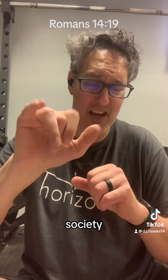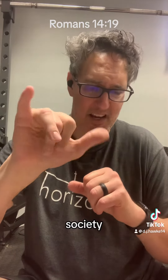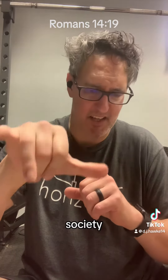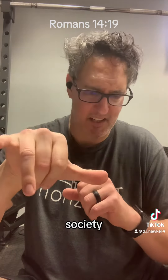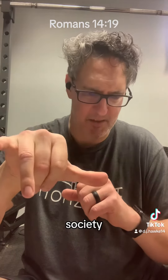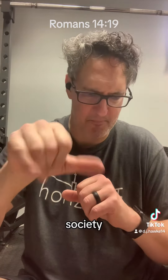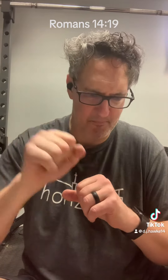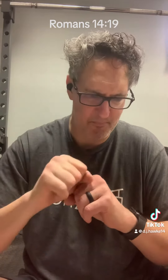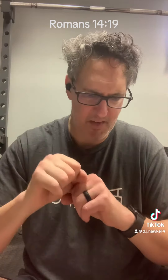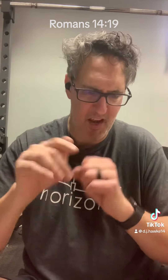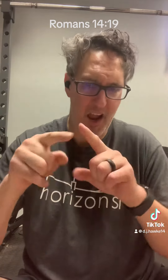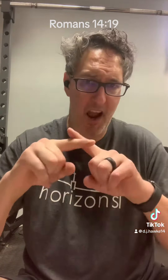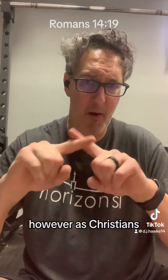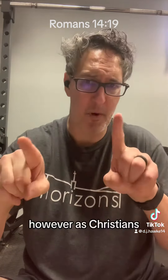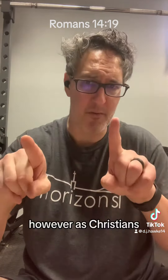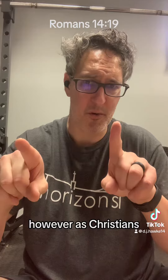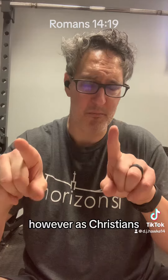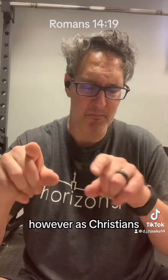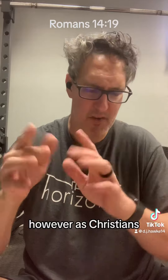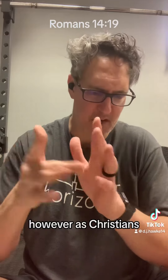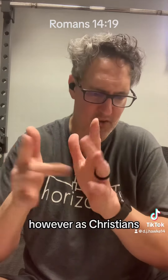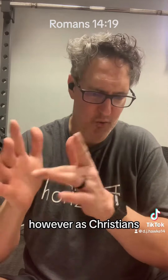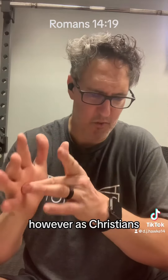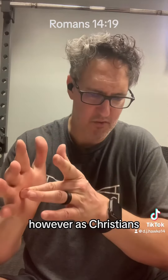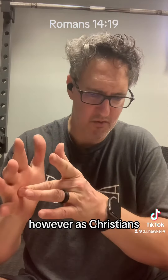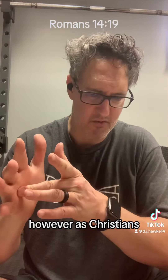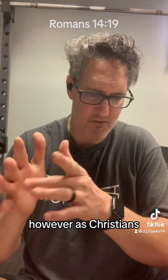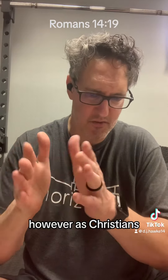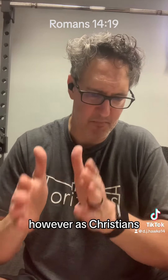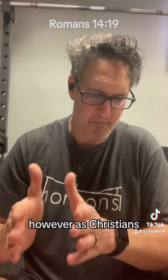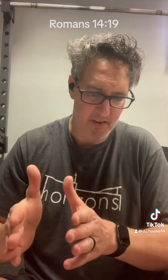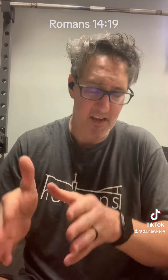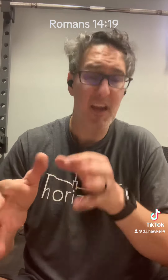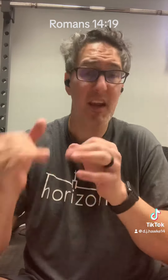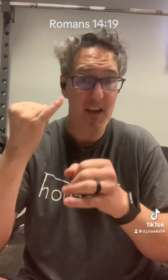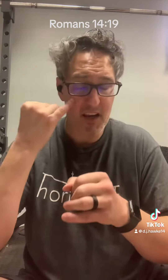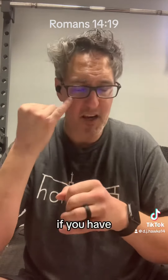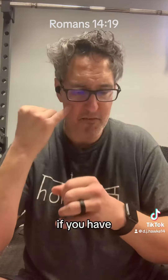Society. However, as Christians,